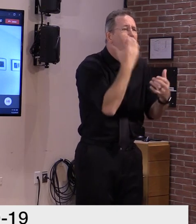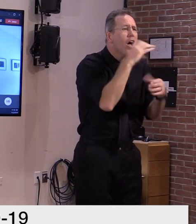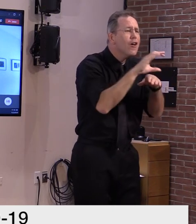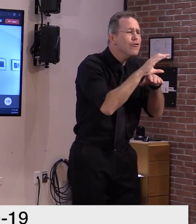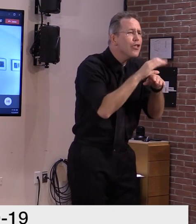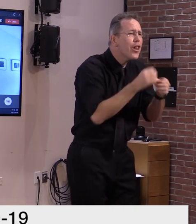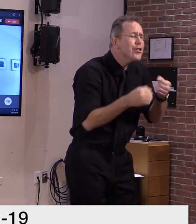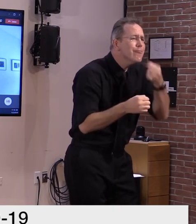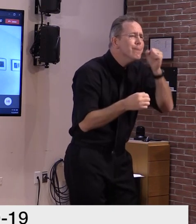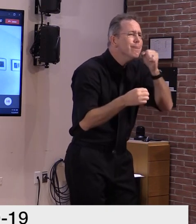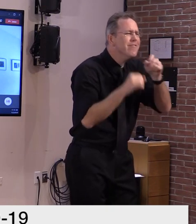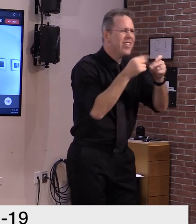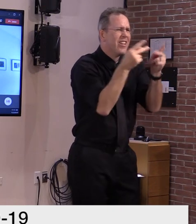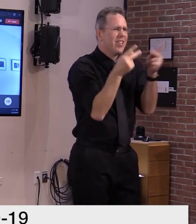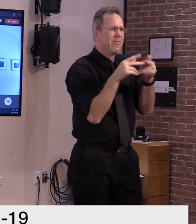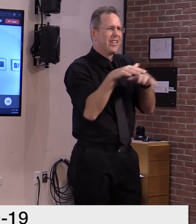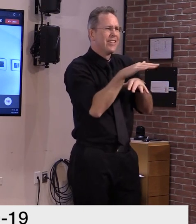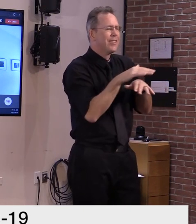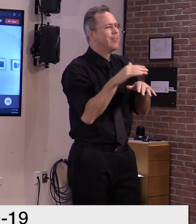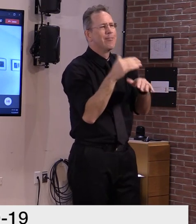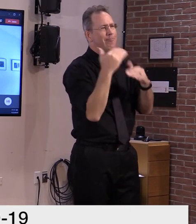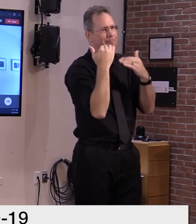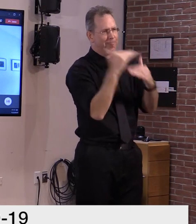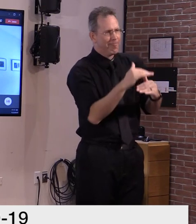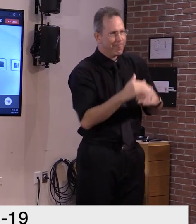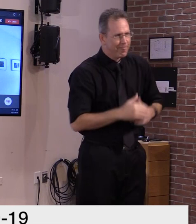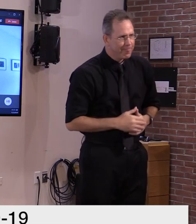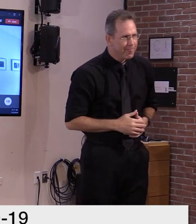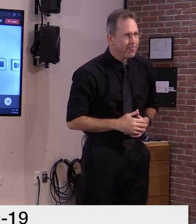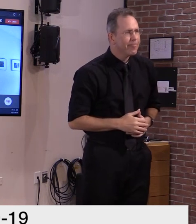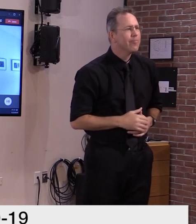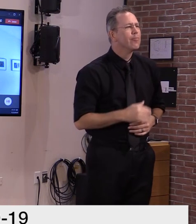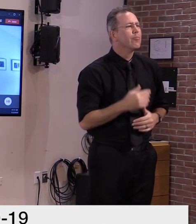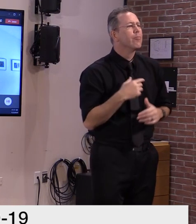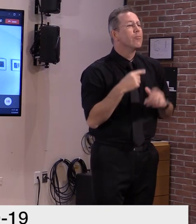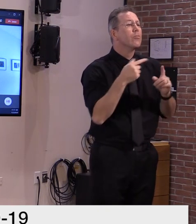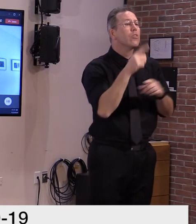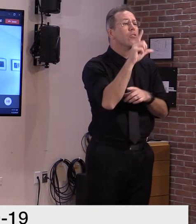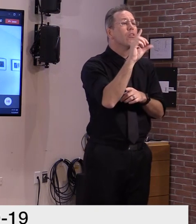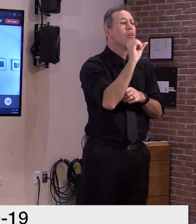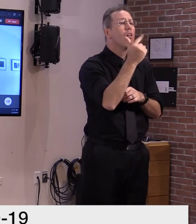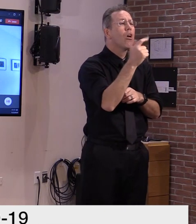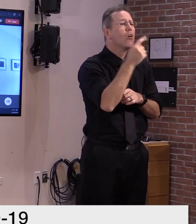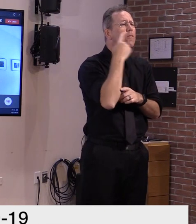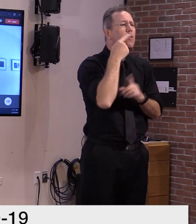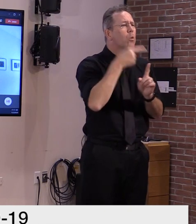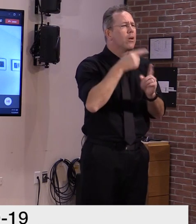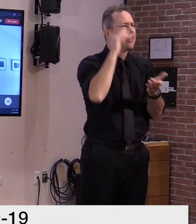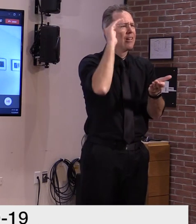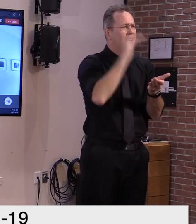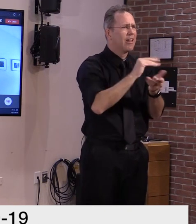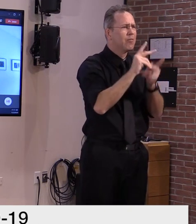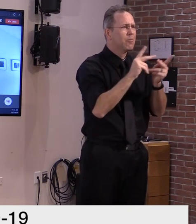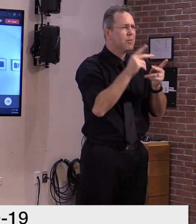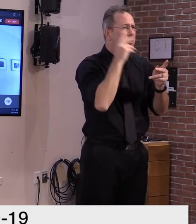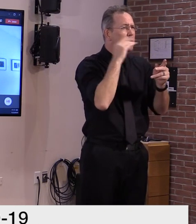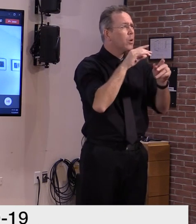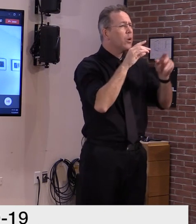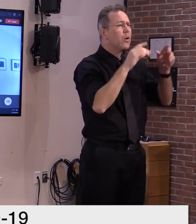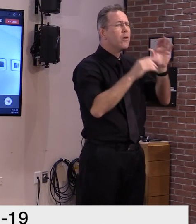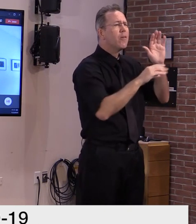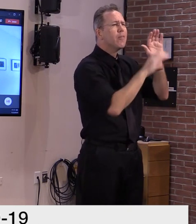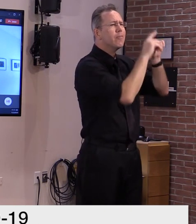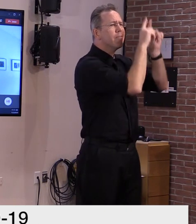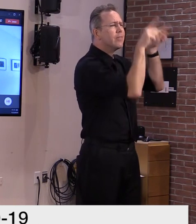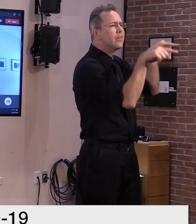guidance clearly says that areas need to reduce day-use lodges to 50% fire occupancy, with a maximum of